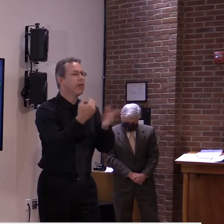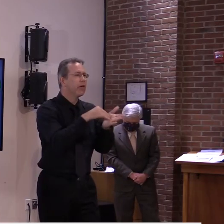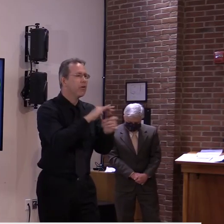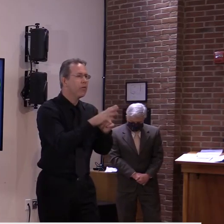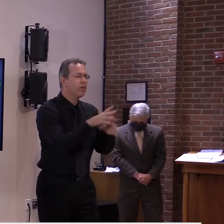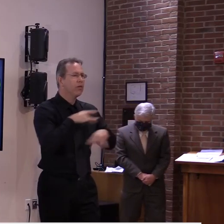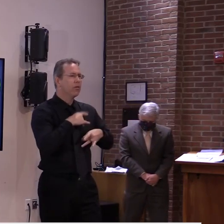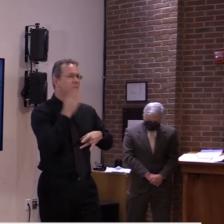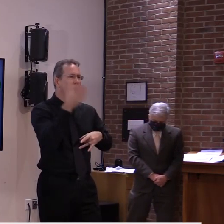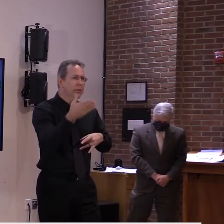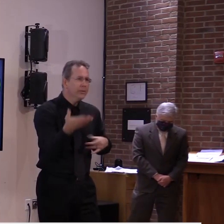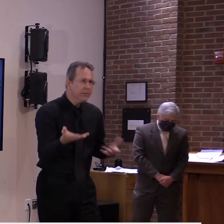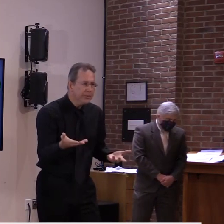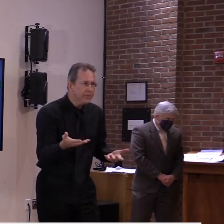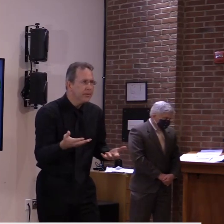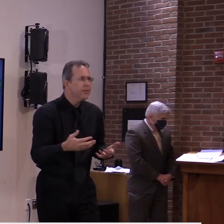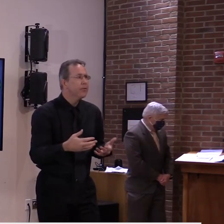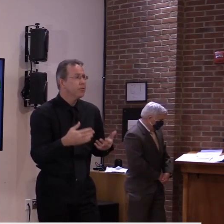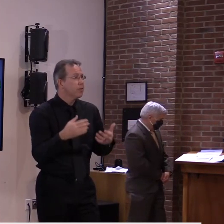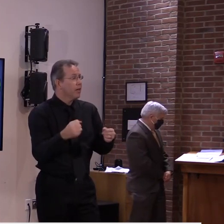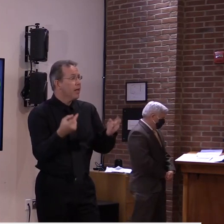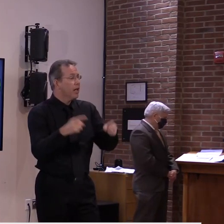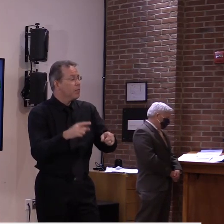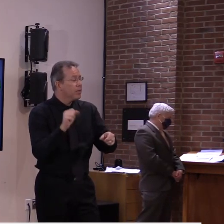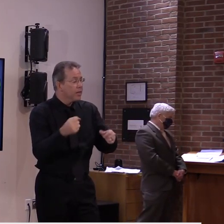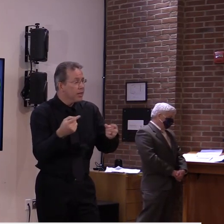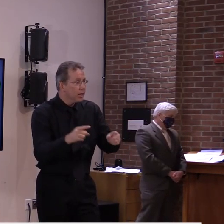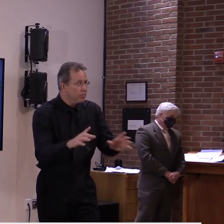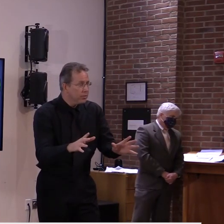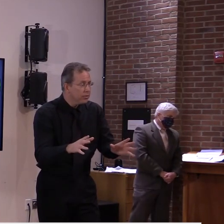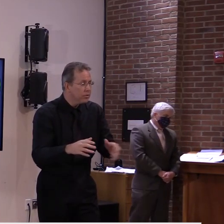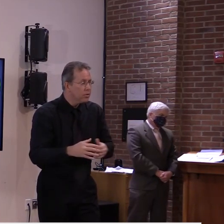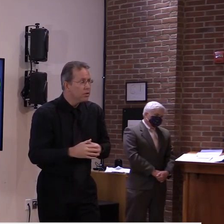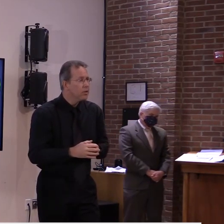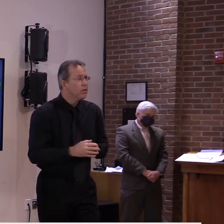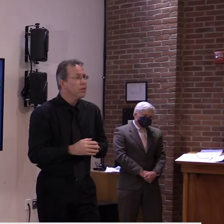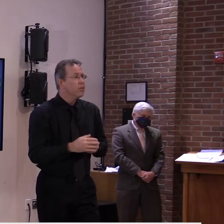we worry about someone perhaps being able to get reinfected,